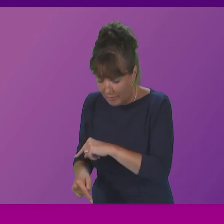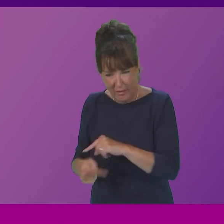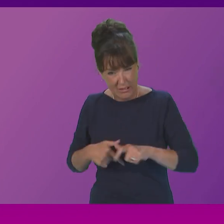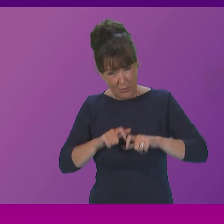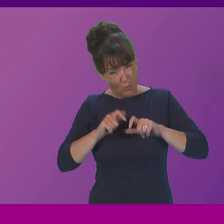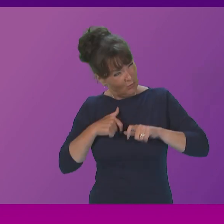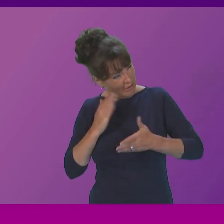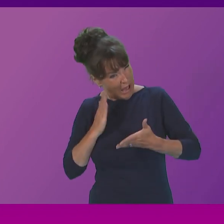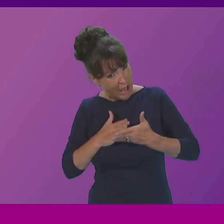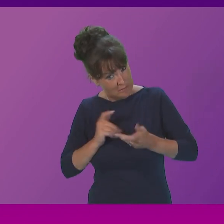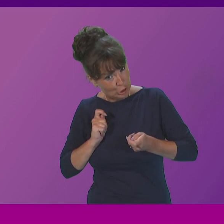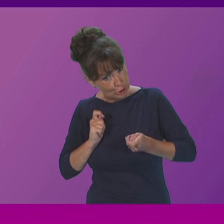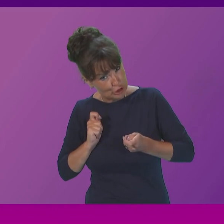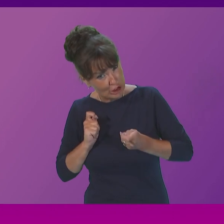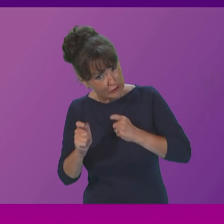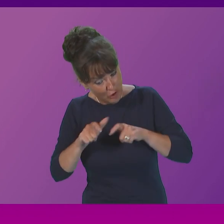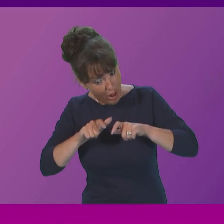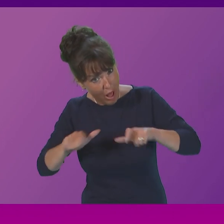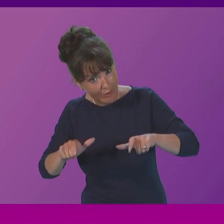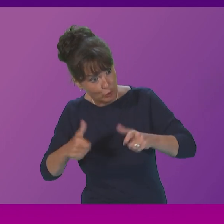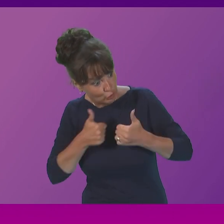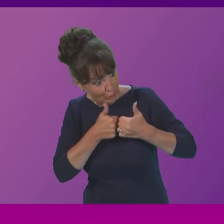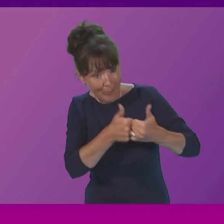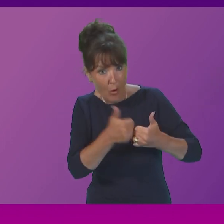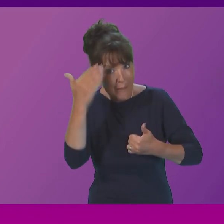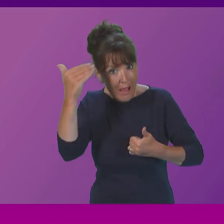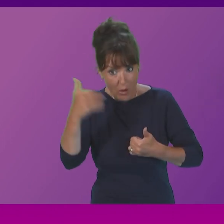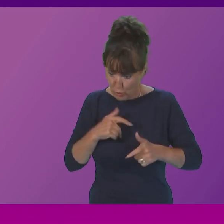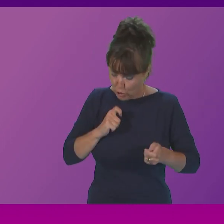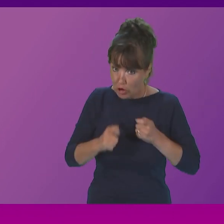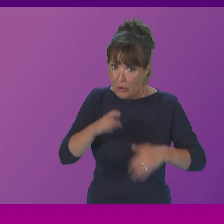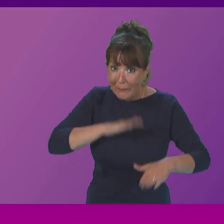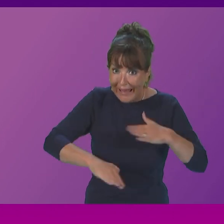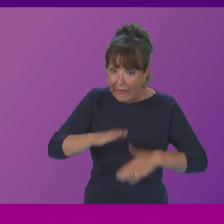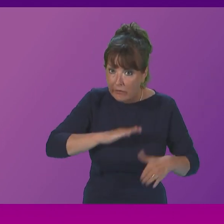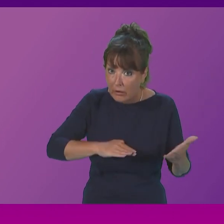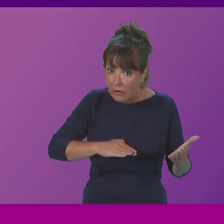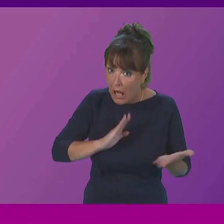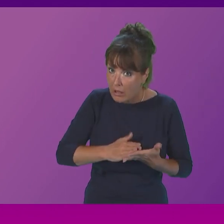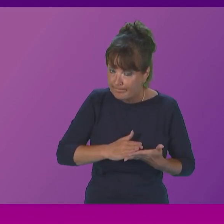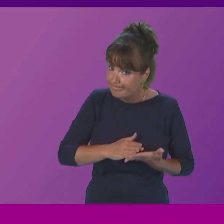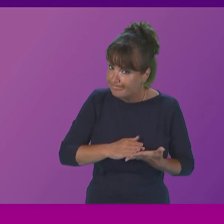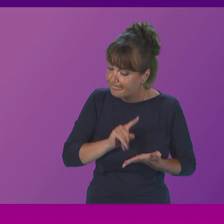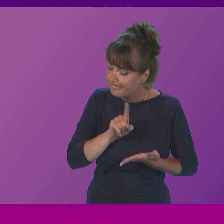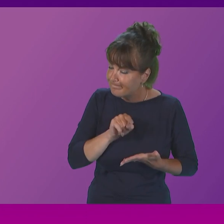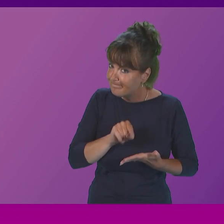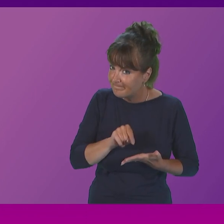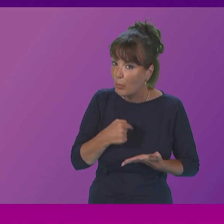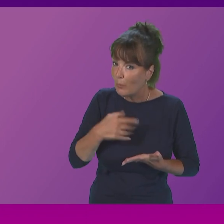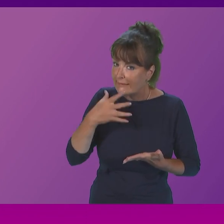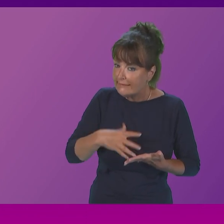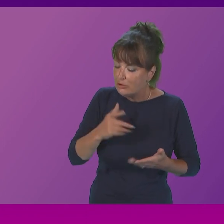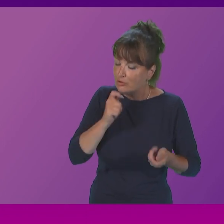we really changing our language? Are we really changing our practices? Because that's what we need to do, our culture.